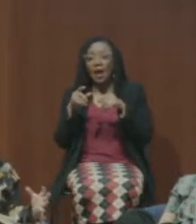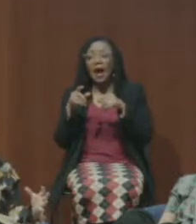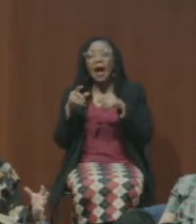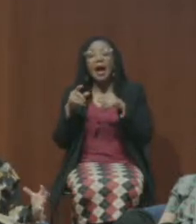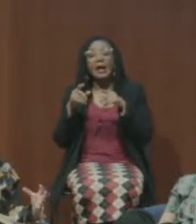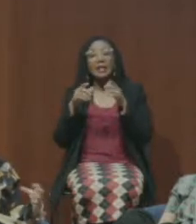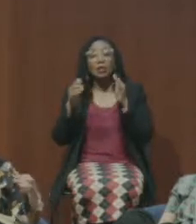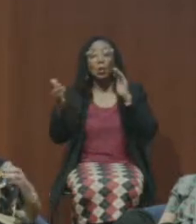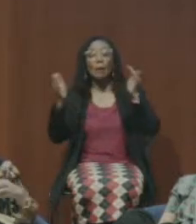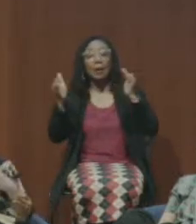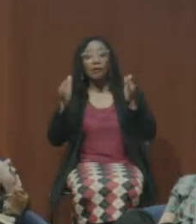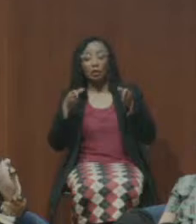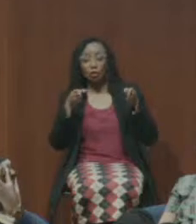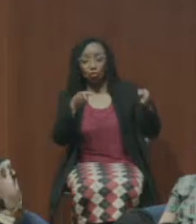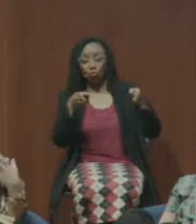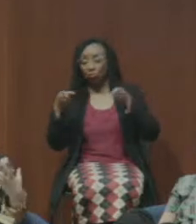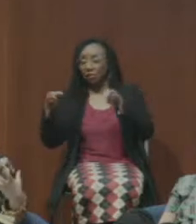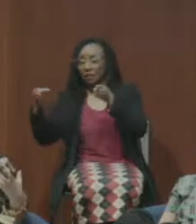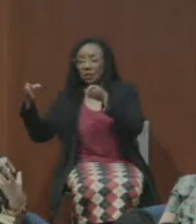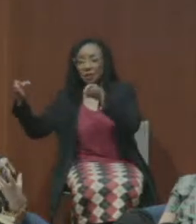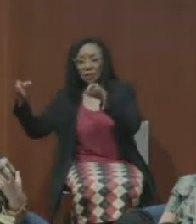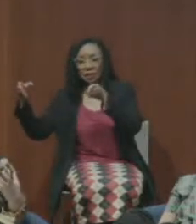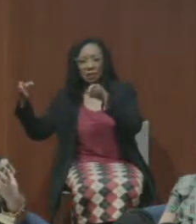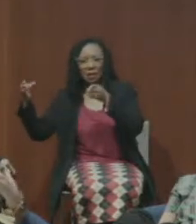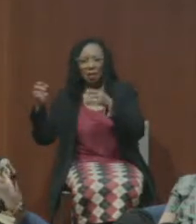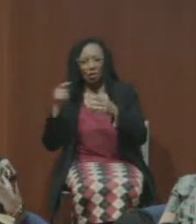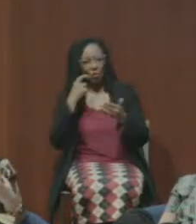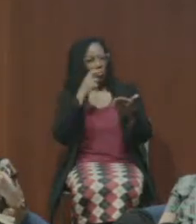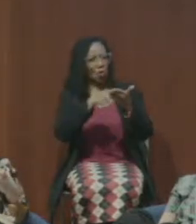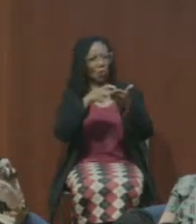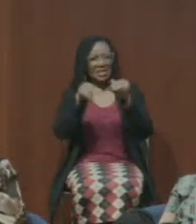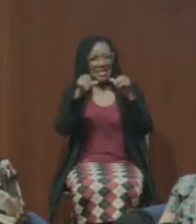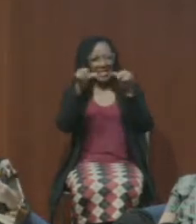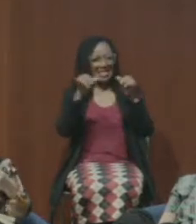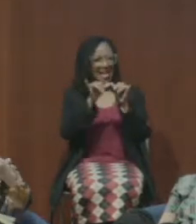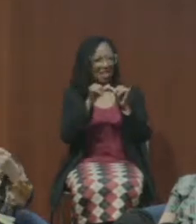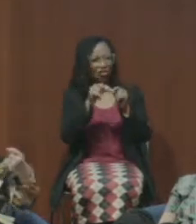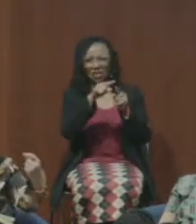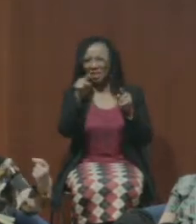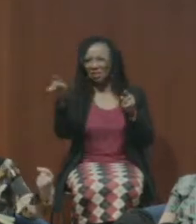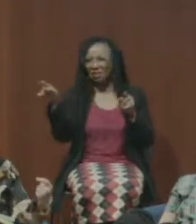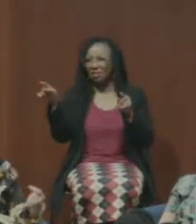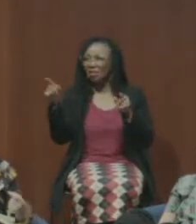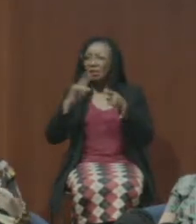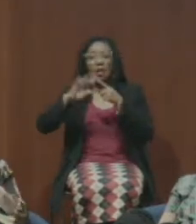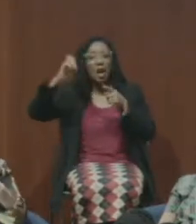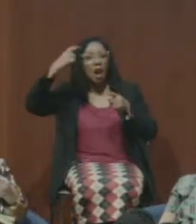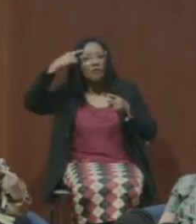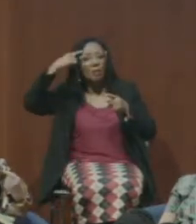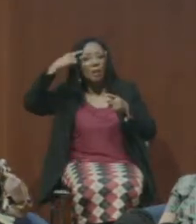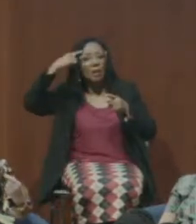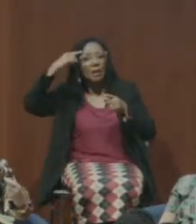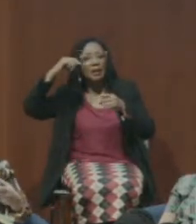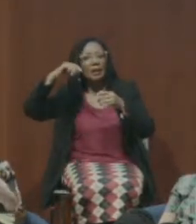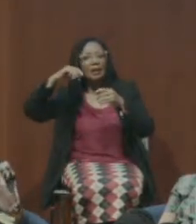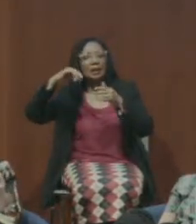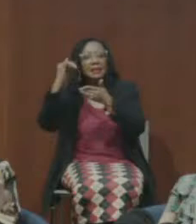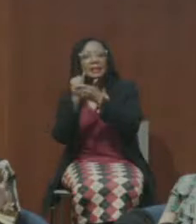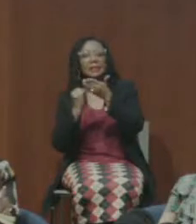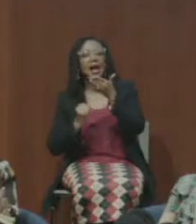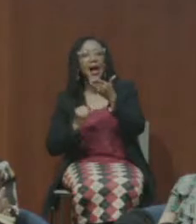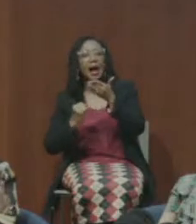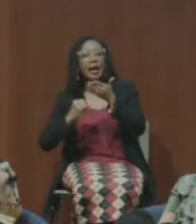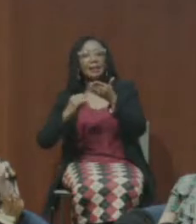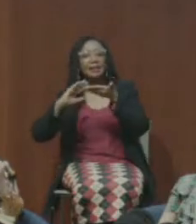easy to conquer. And these are all coming from like even how like local governance is designing our cities. So when we